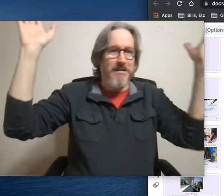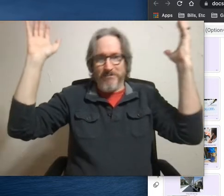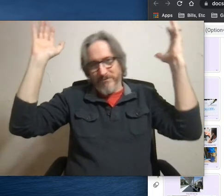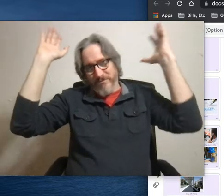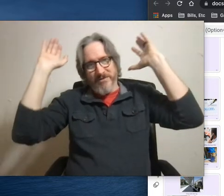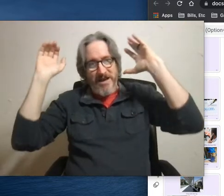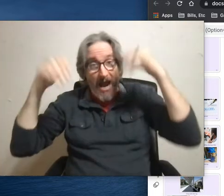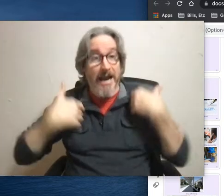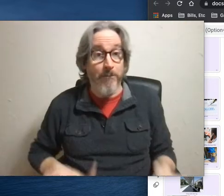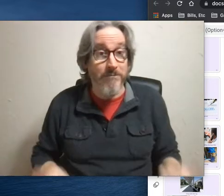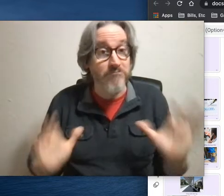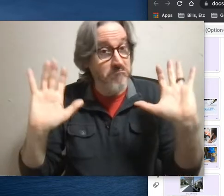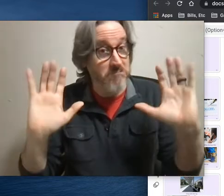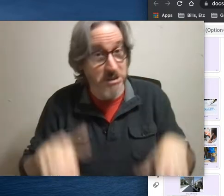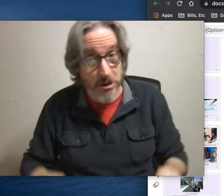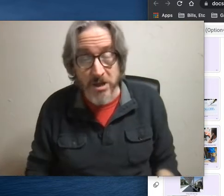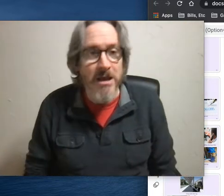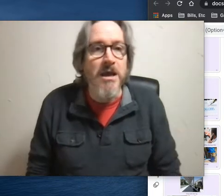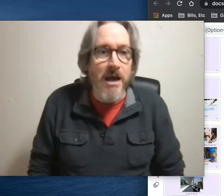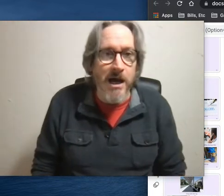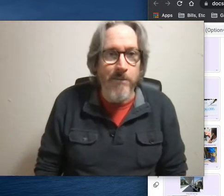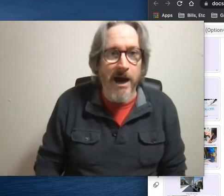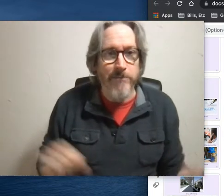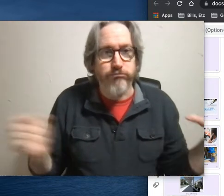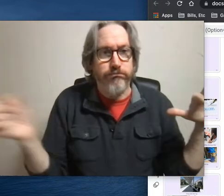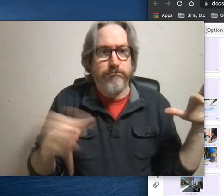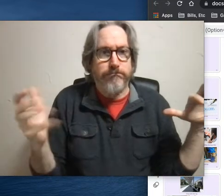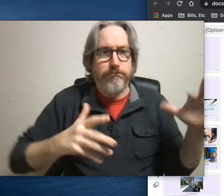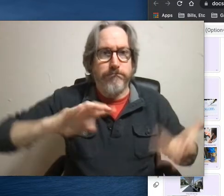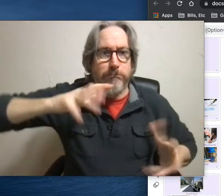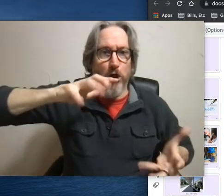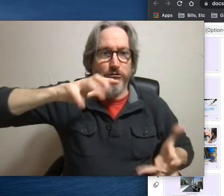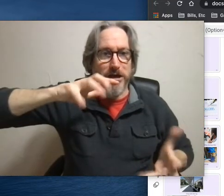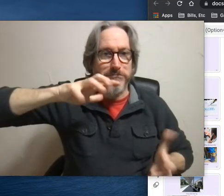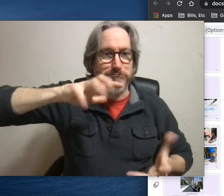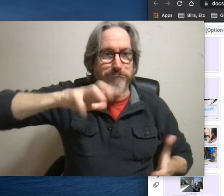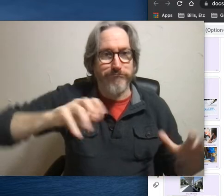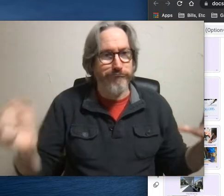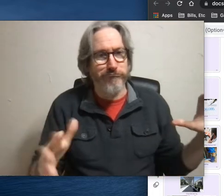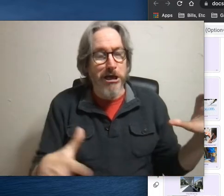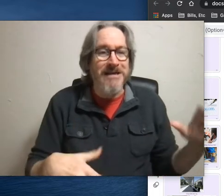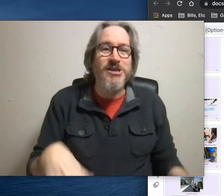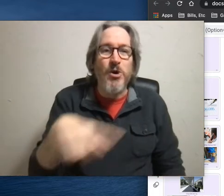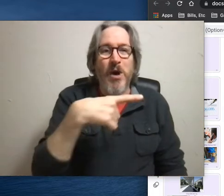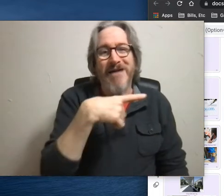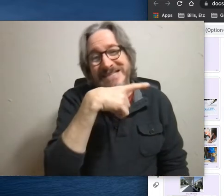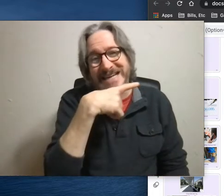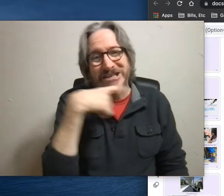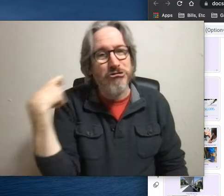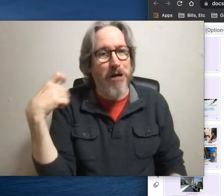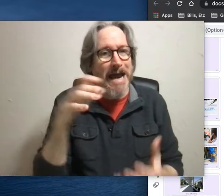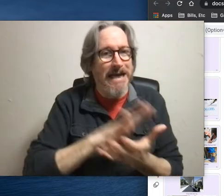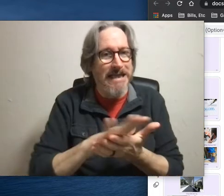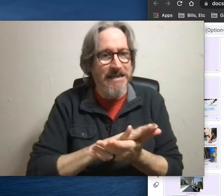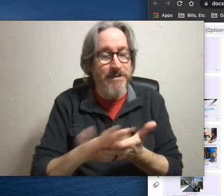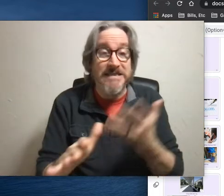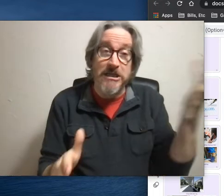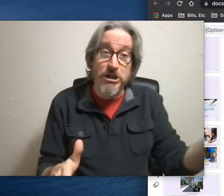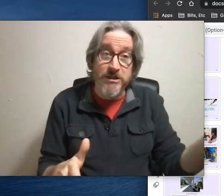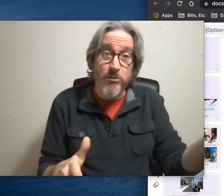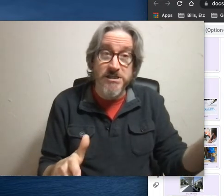money than I am. So I've laundry. So I've seen dry